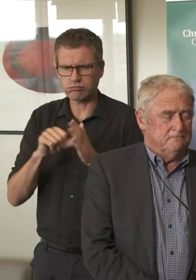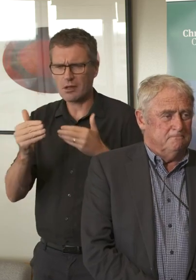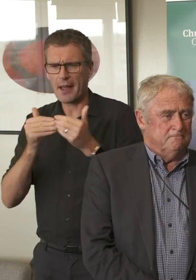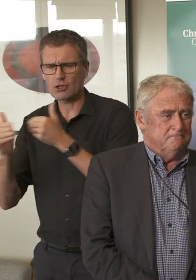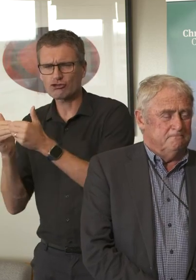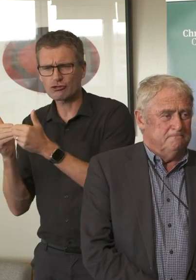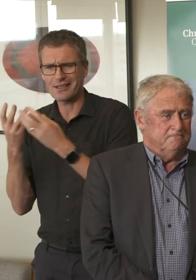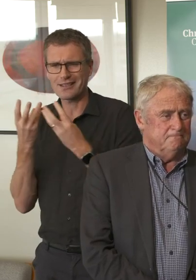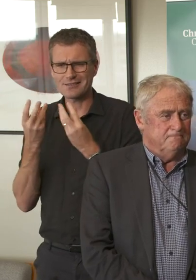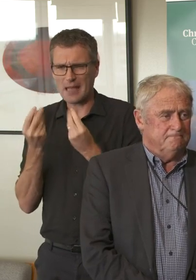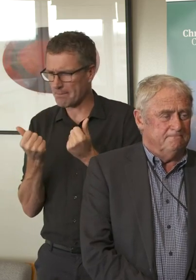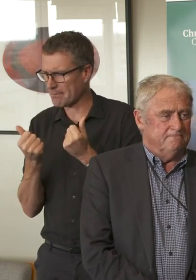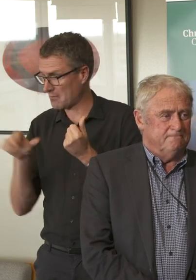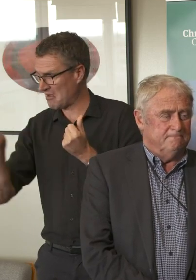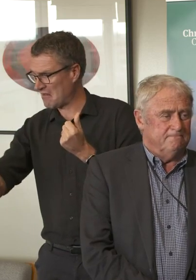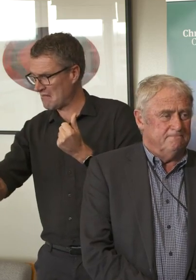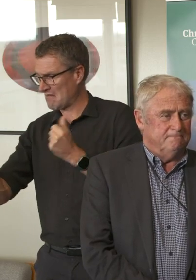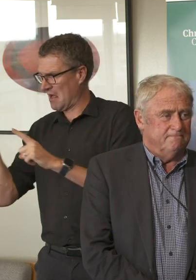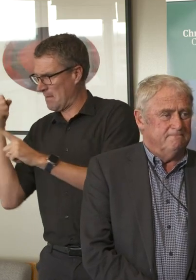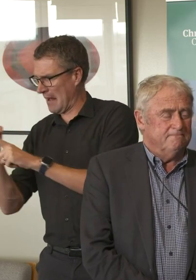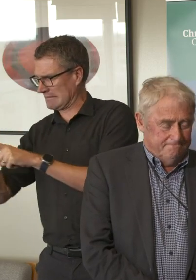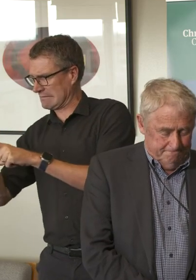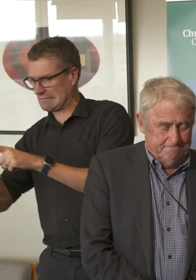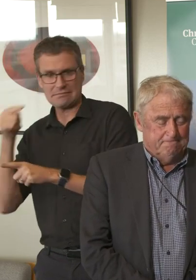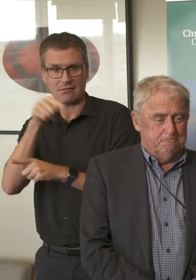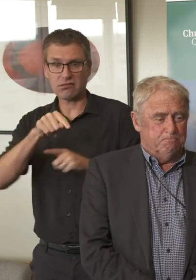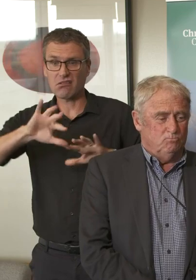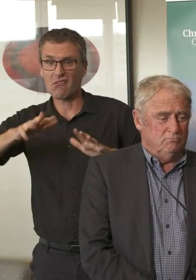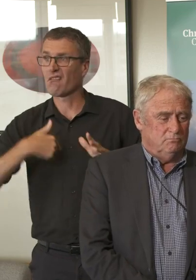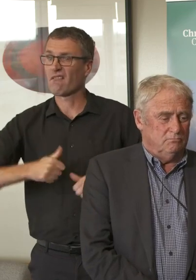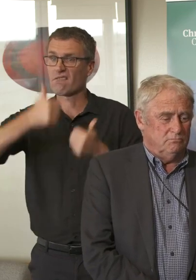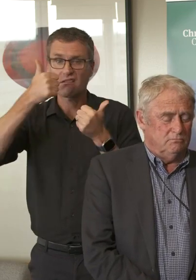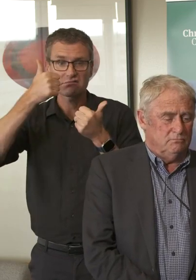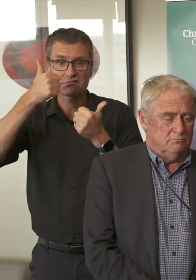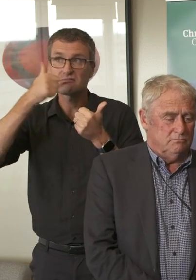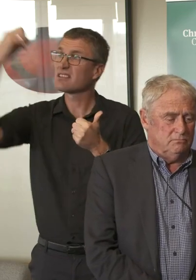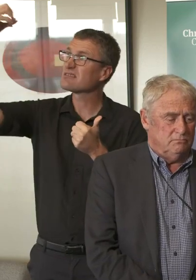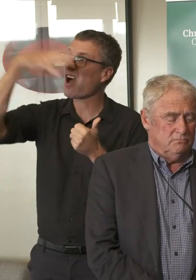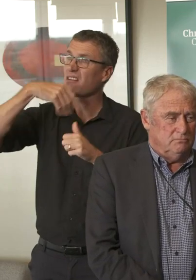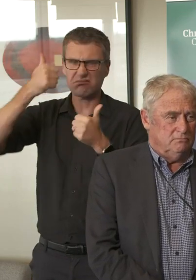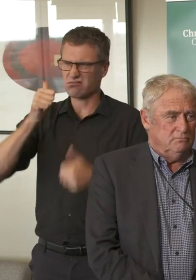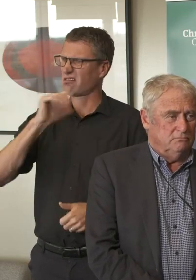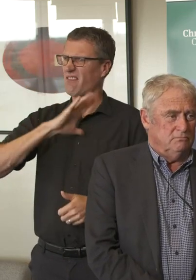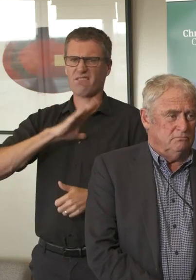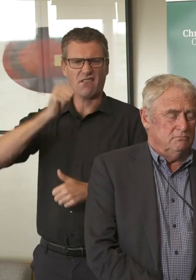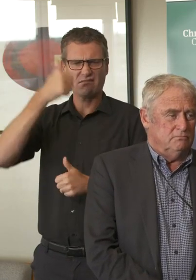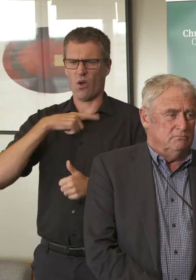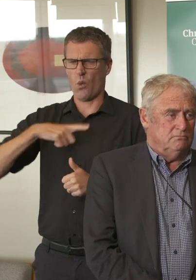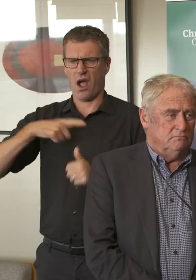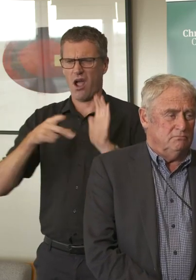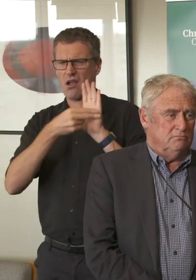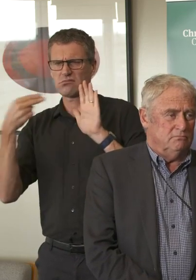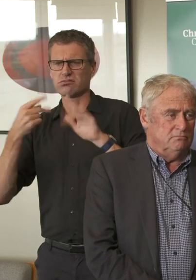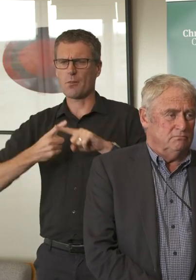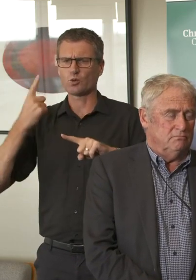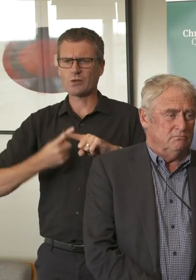parts of the community that aren't impacted at all. We see the sun starting to come out and the floodwaters recede, but there's still damage that's been done, and it's